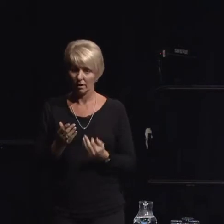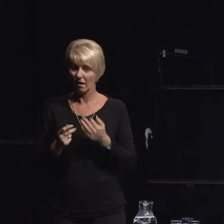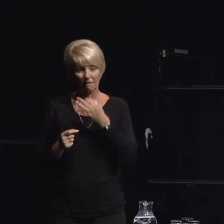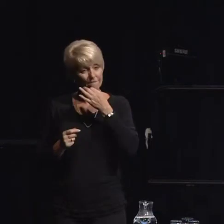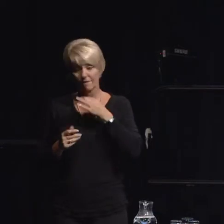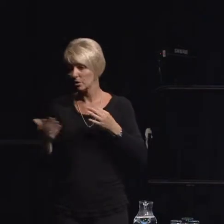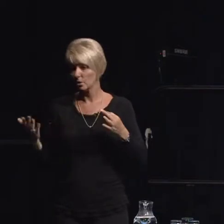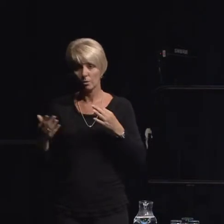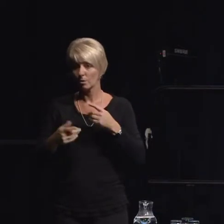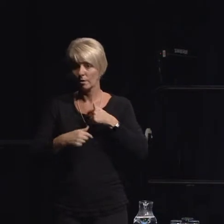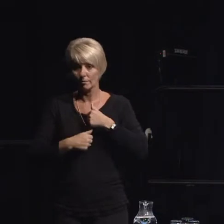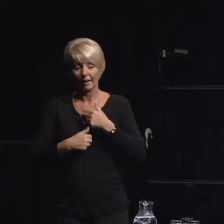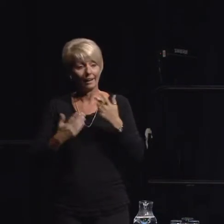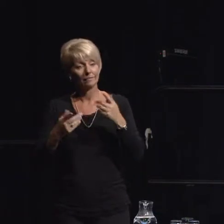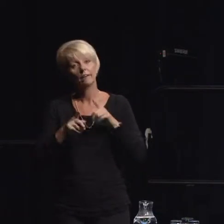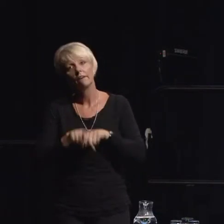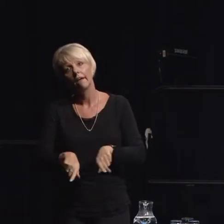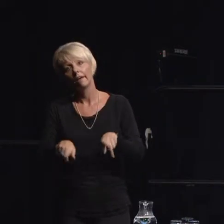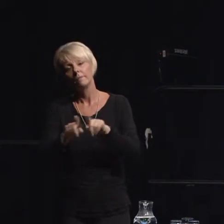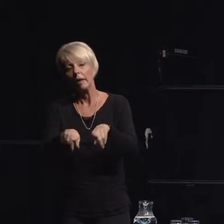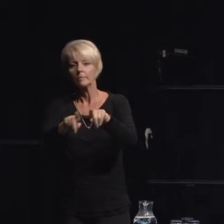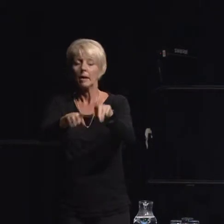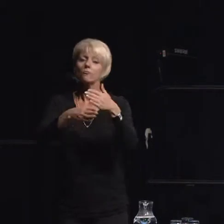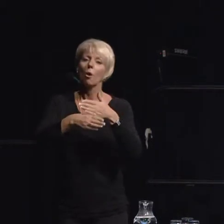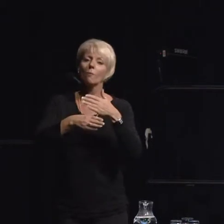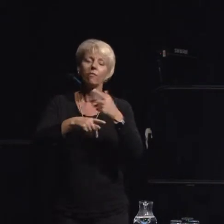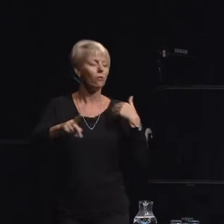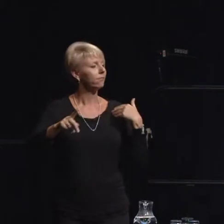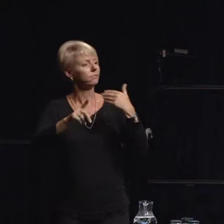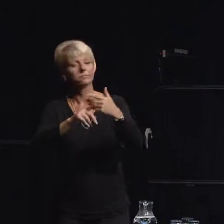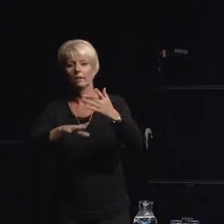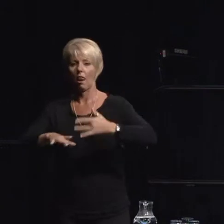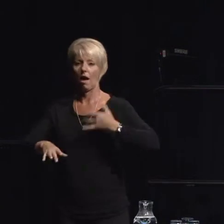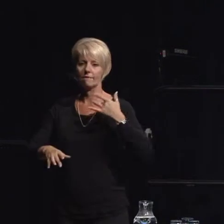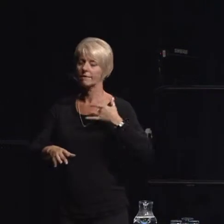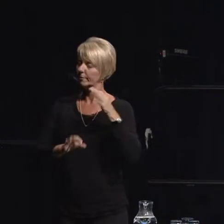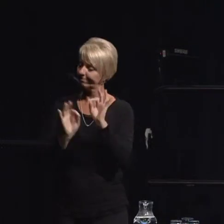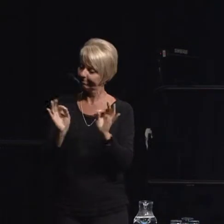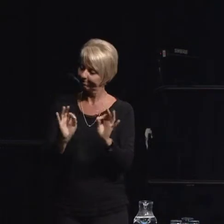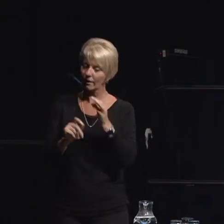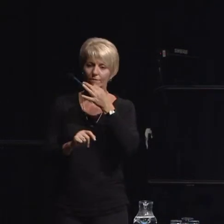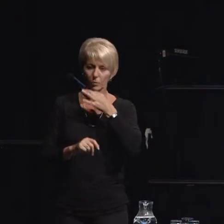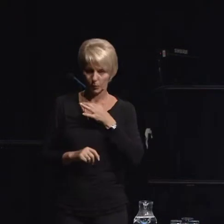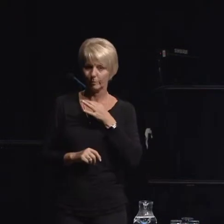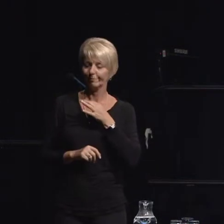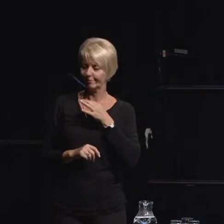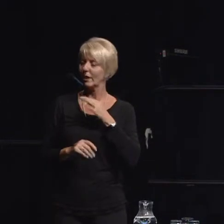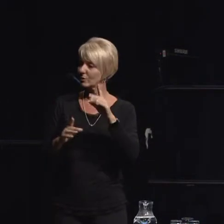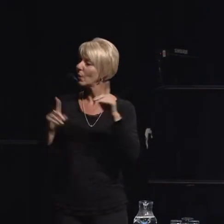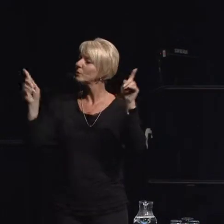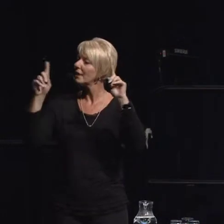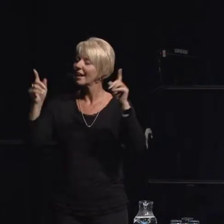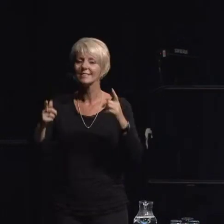are prepared to settle for doing exactly the same job for our entire working lives. So today is also a celebration of